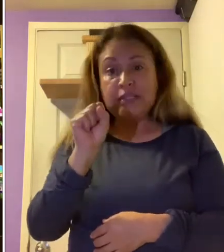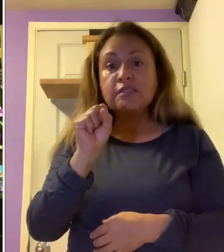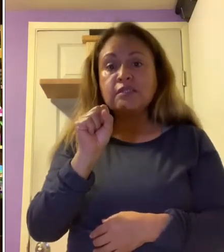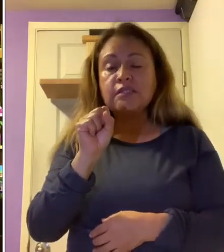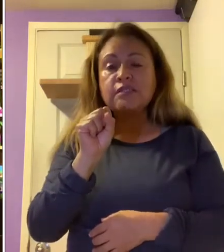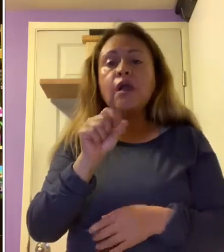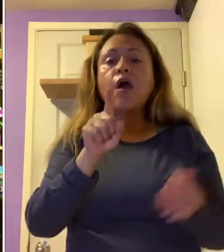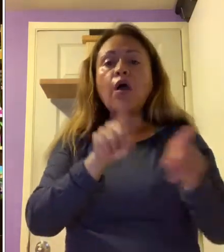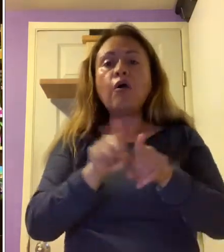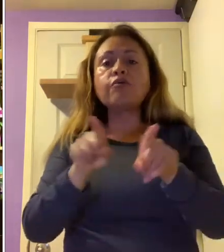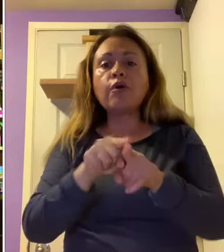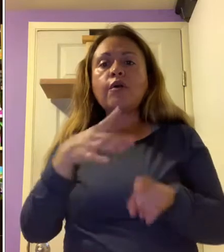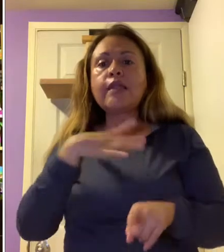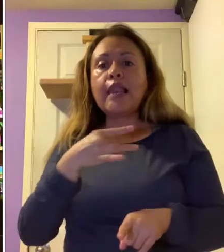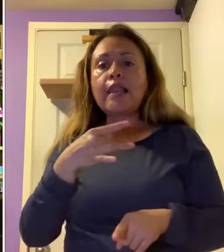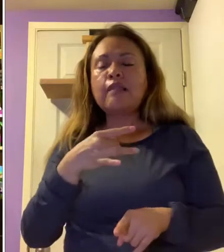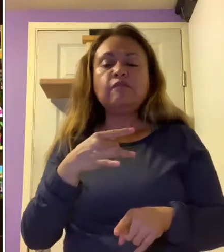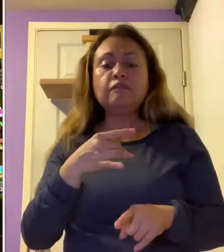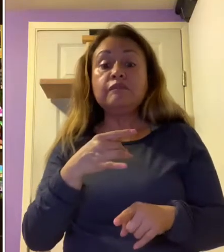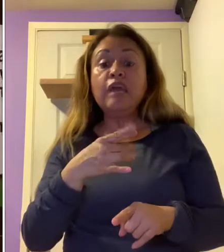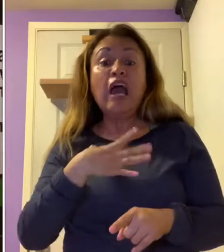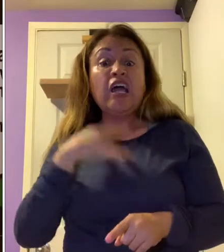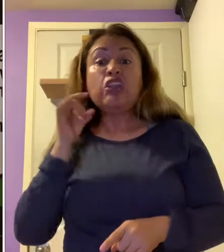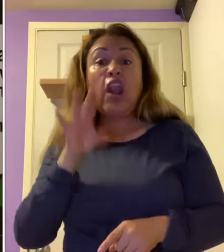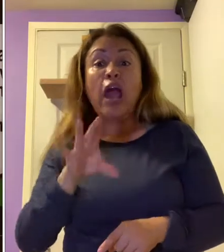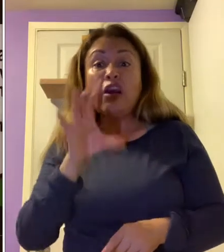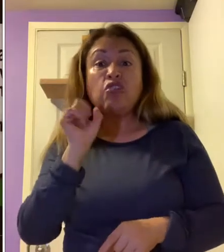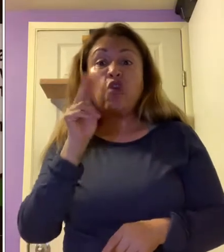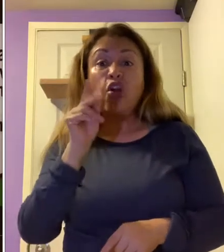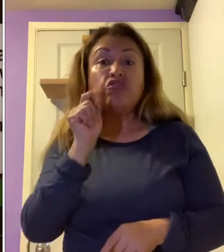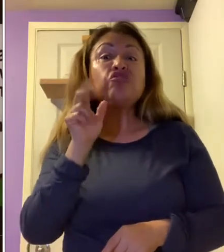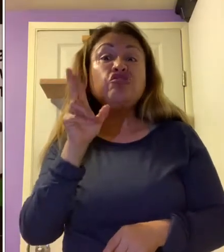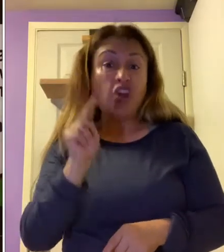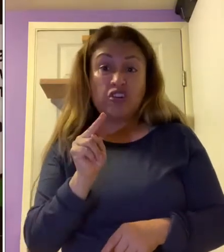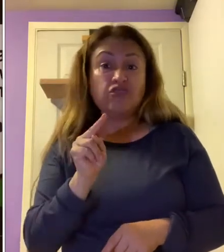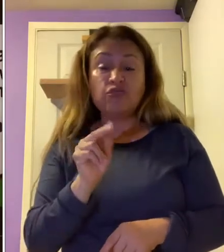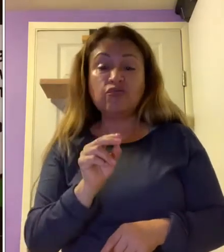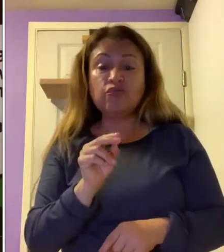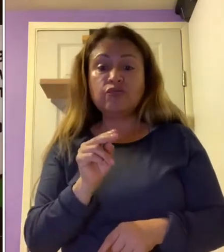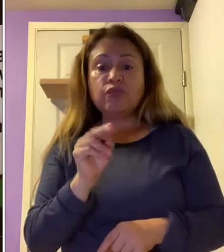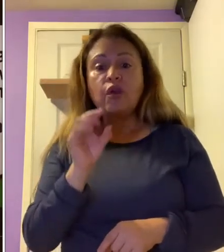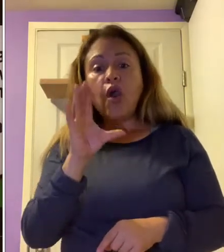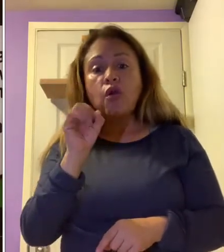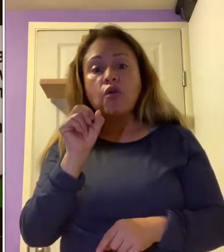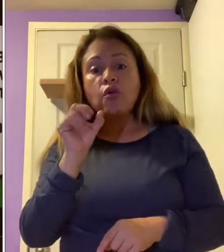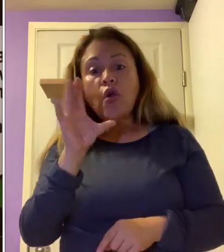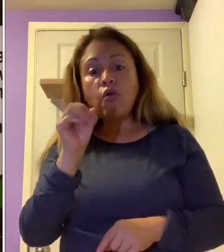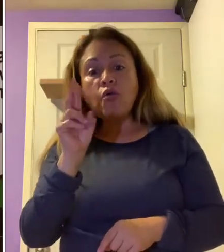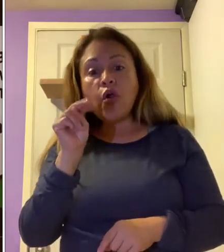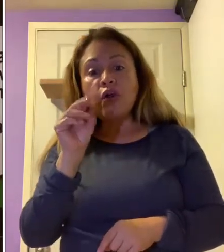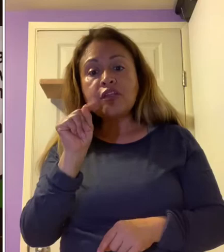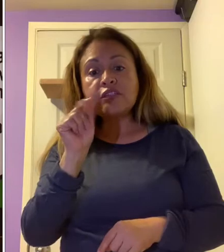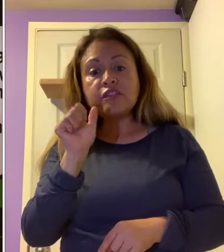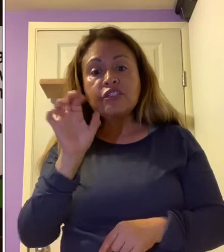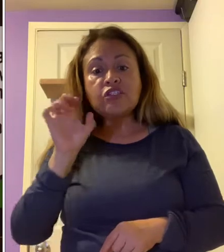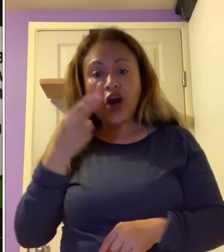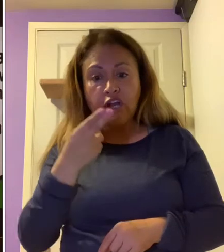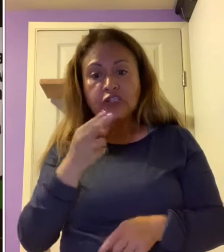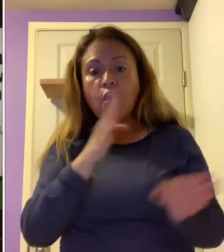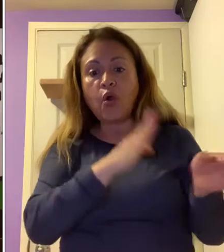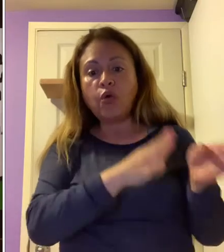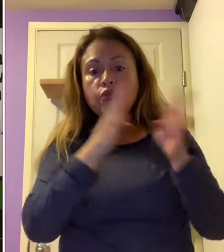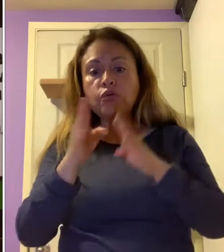better. Then we look in here also, we have corn starch, which is not non-GMO, a decent amount of soy, and something called